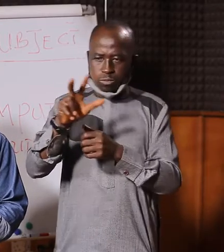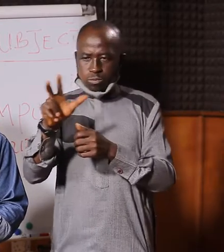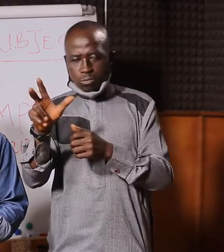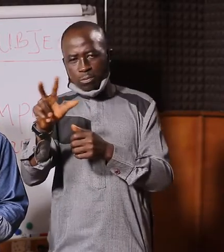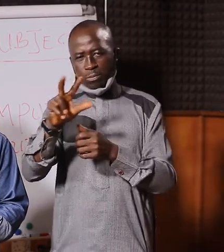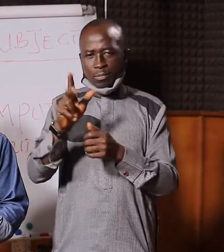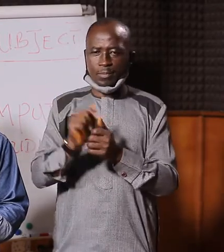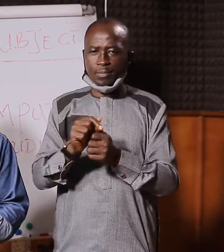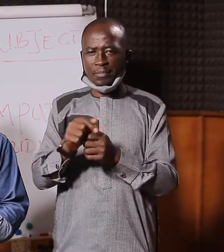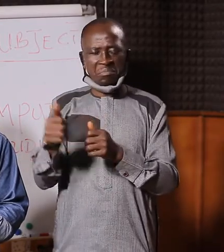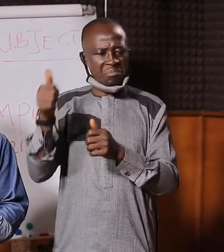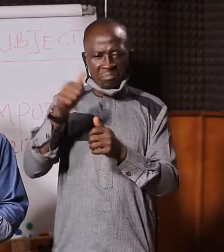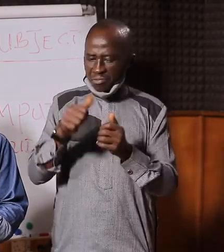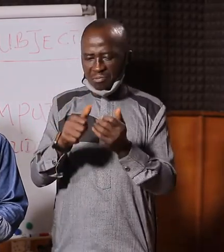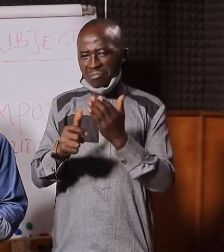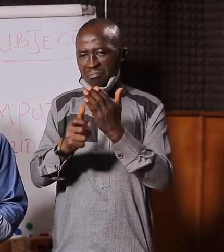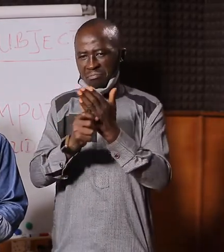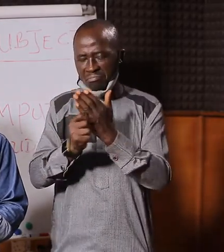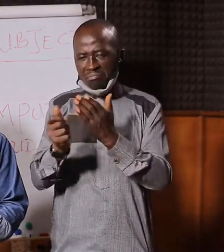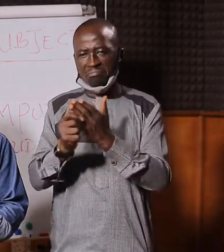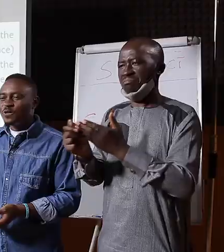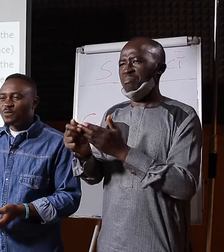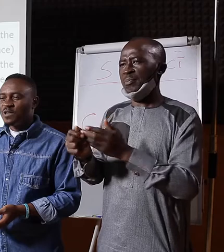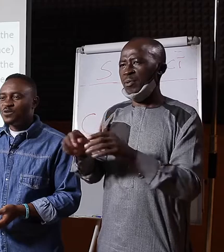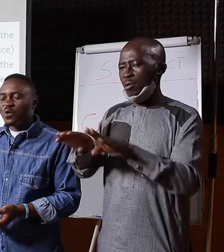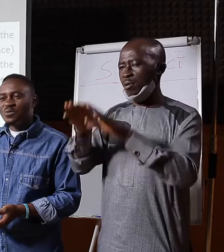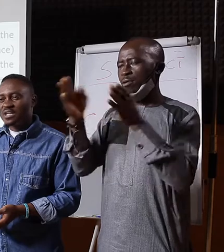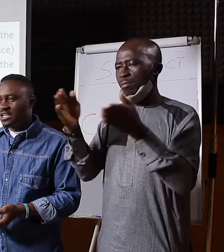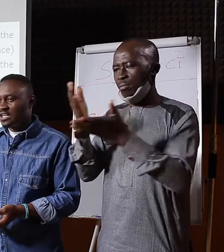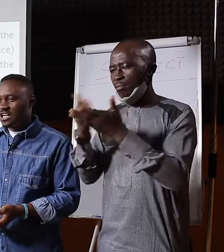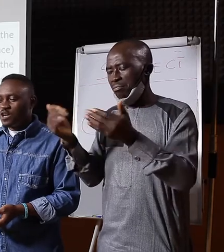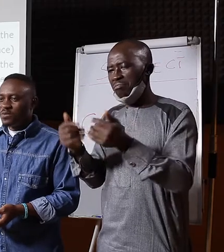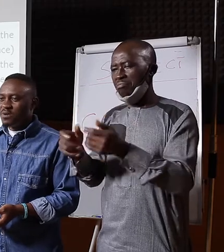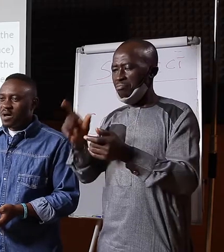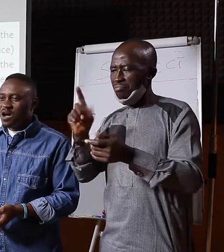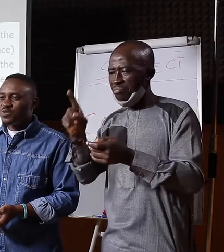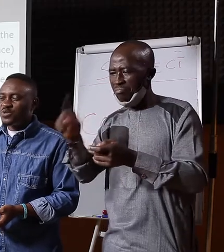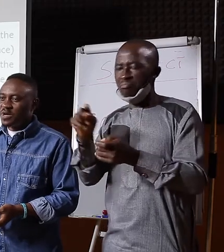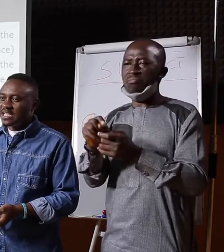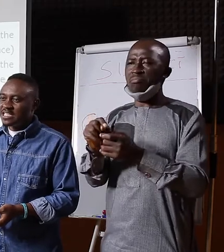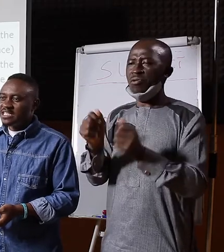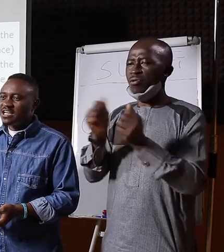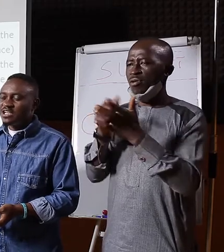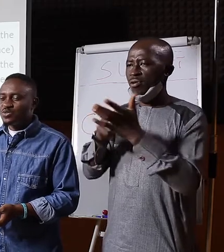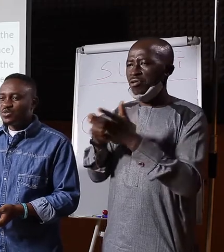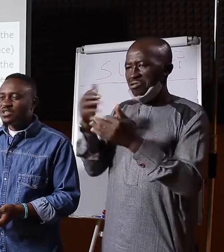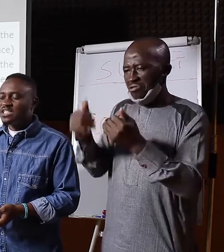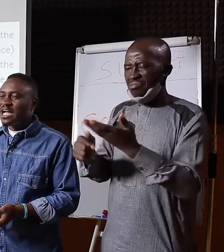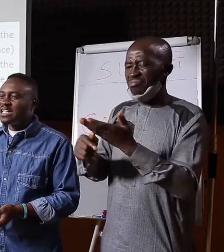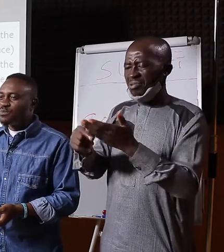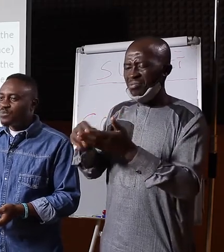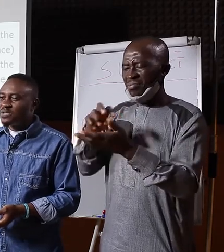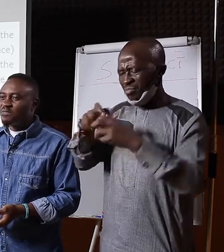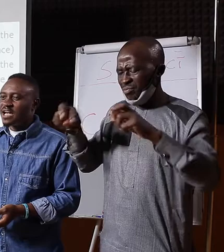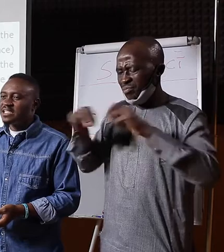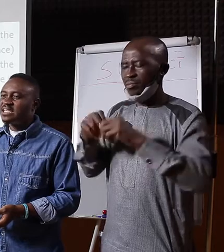on documents. You can open a document, you double click. With the mouse, you edit. So it's